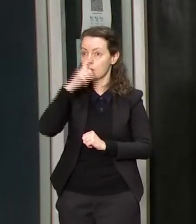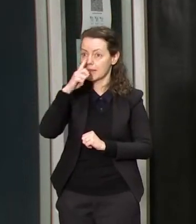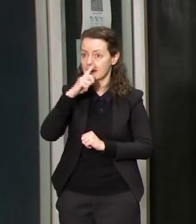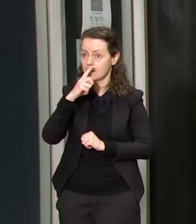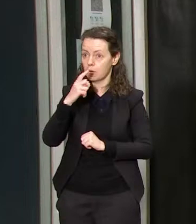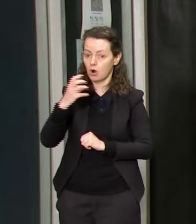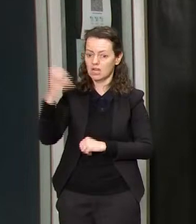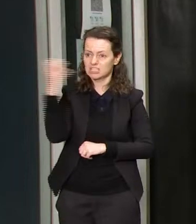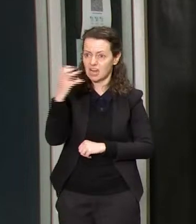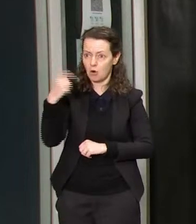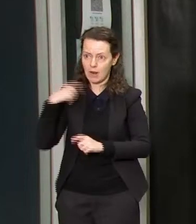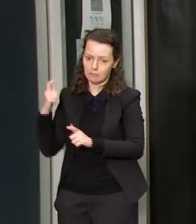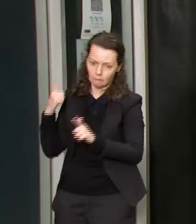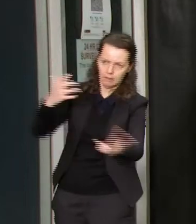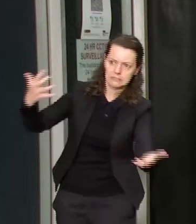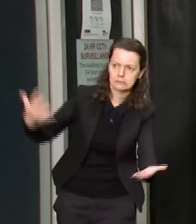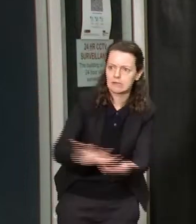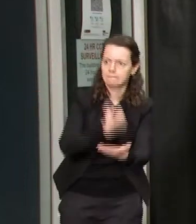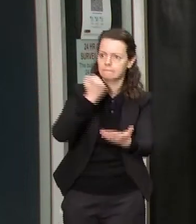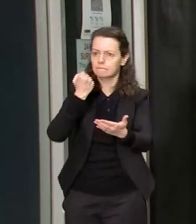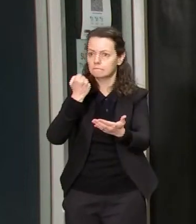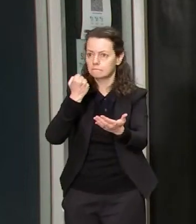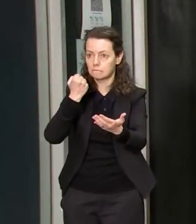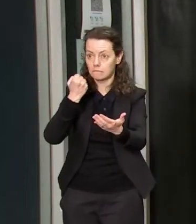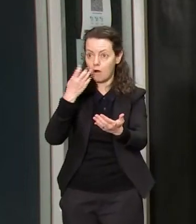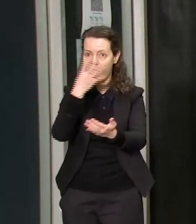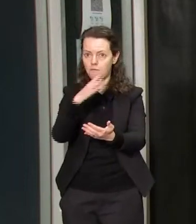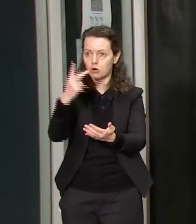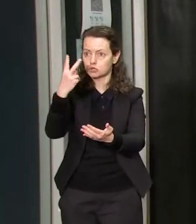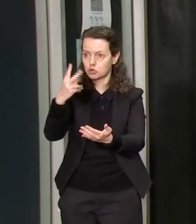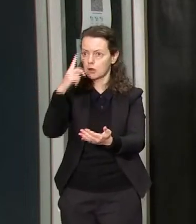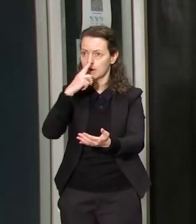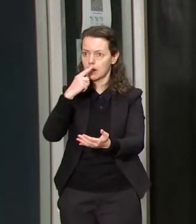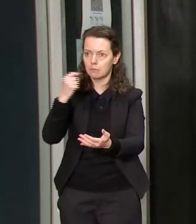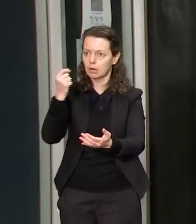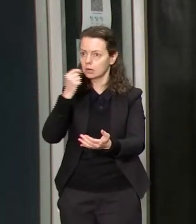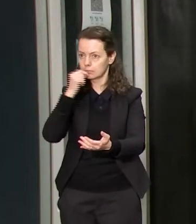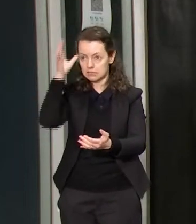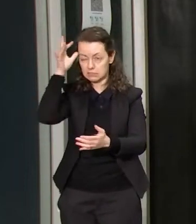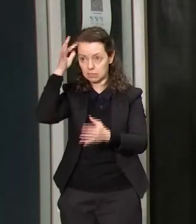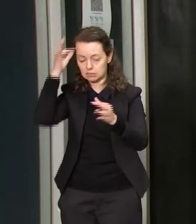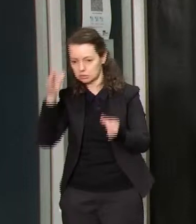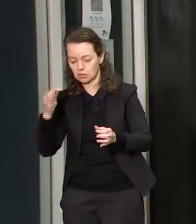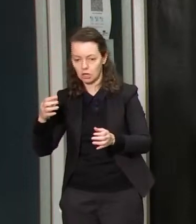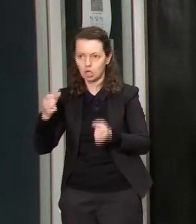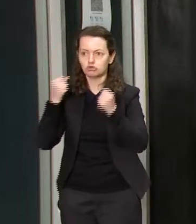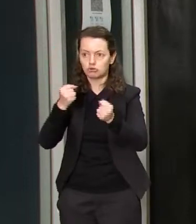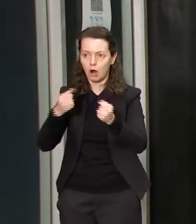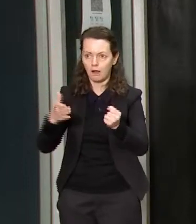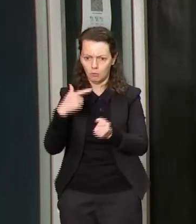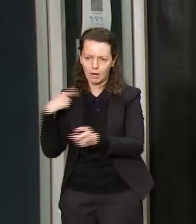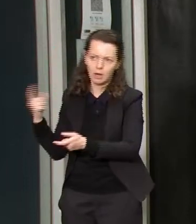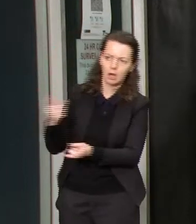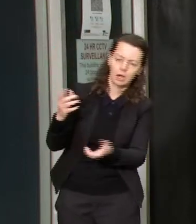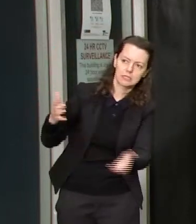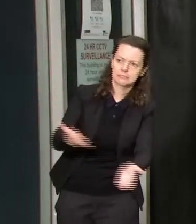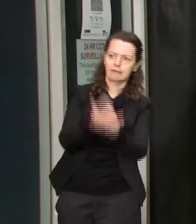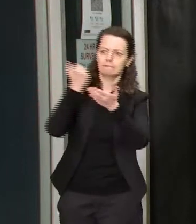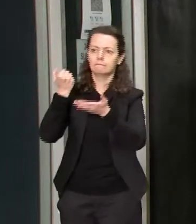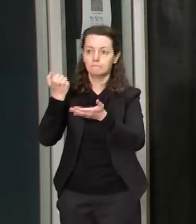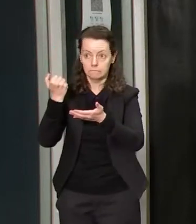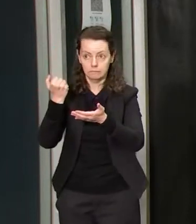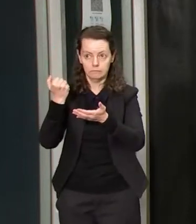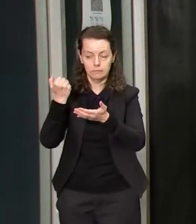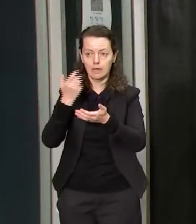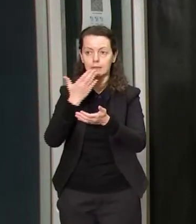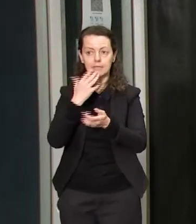to drive through flash flood waters. It could be the last decision you make. As a result of some of the riverine flooding